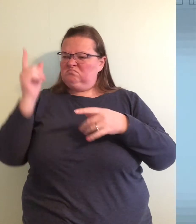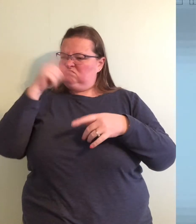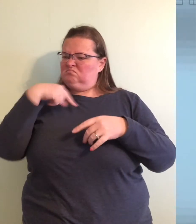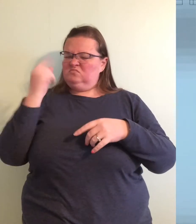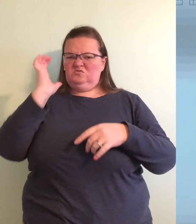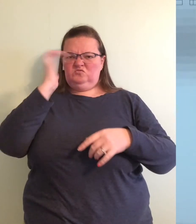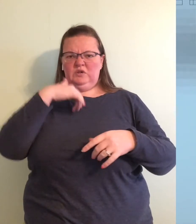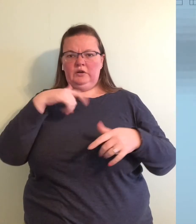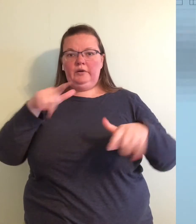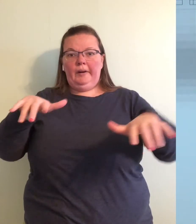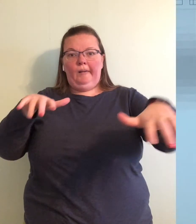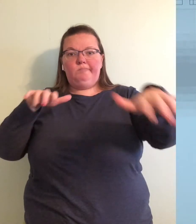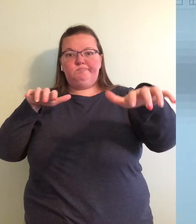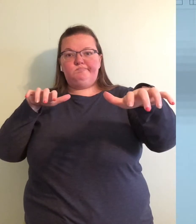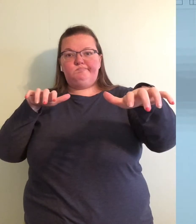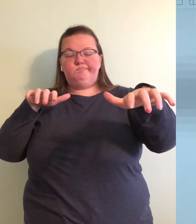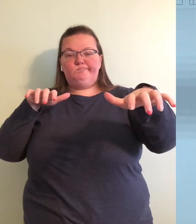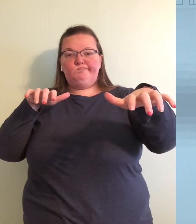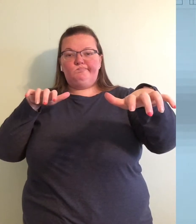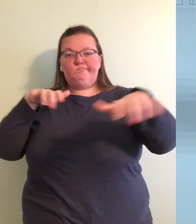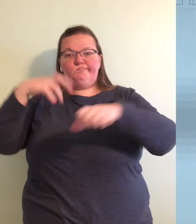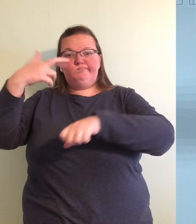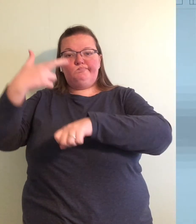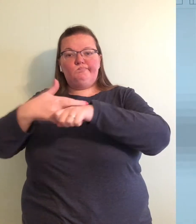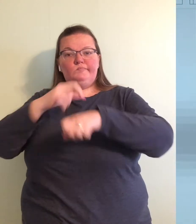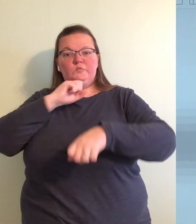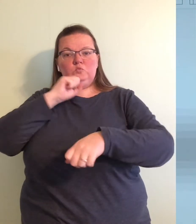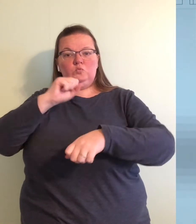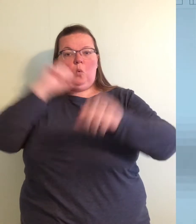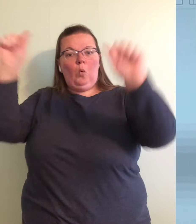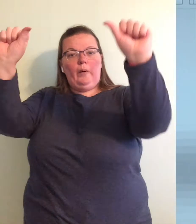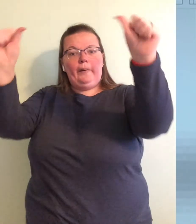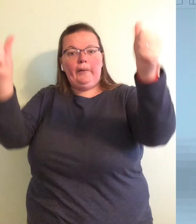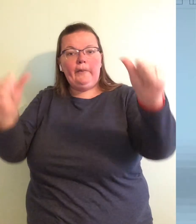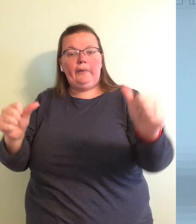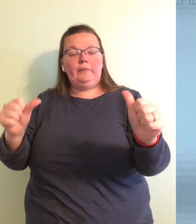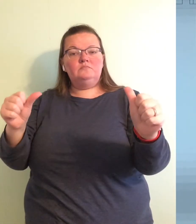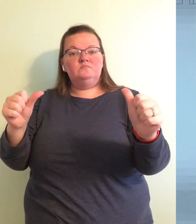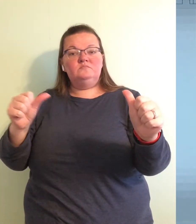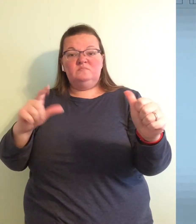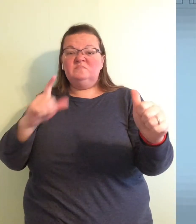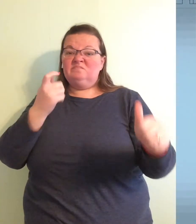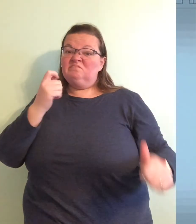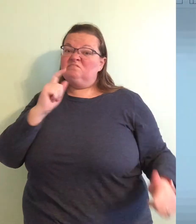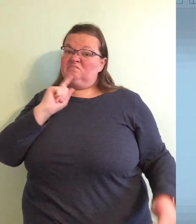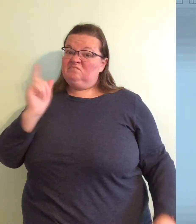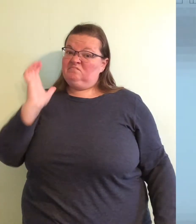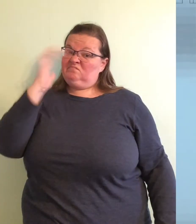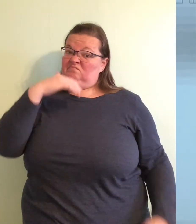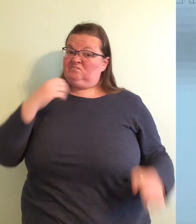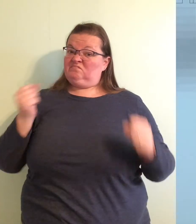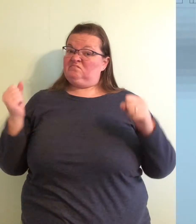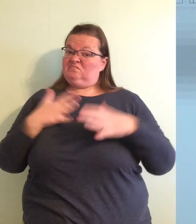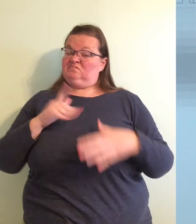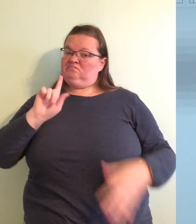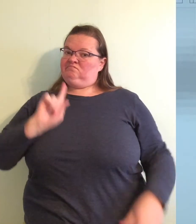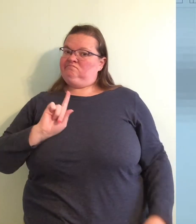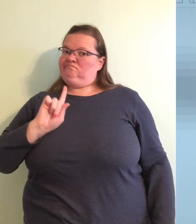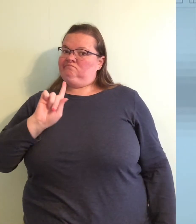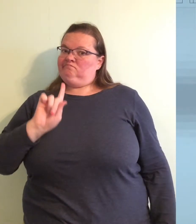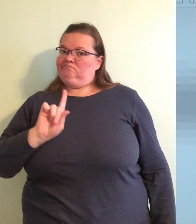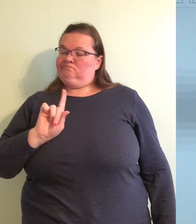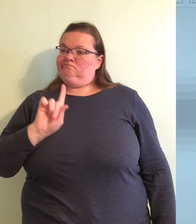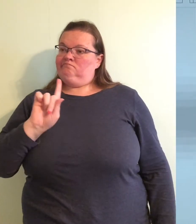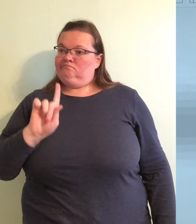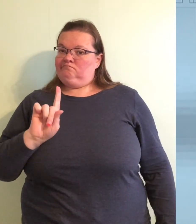perfectly lifeless and perfectly still in the bright, cold moonlight, that it was eerie work crossing the